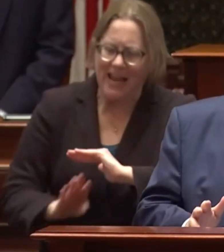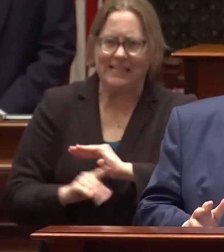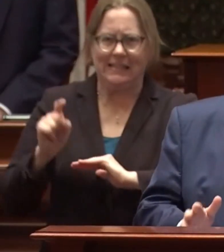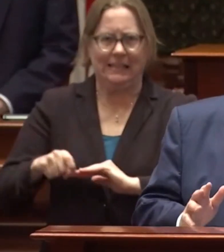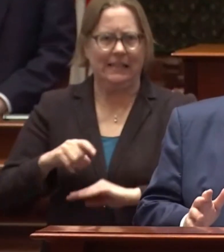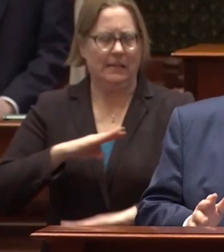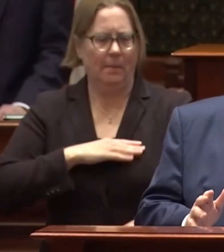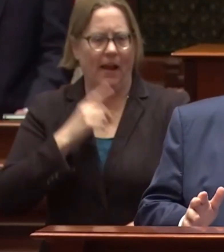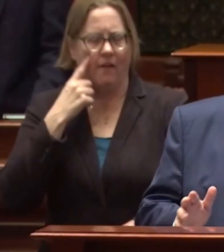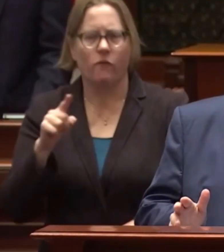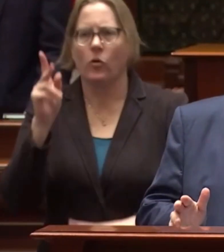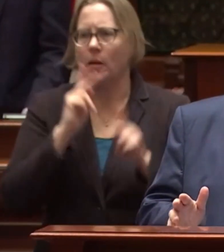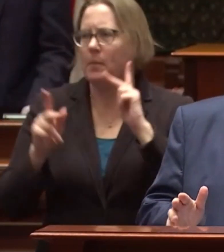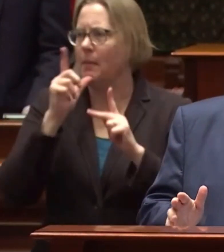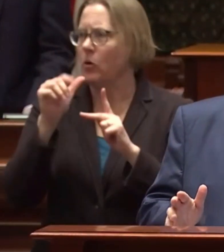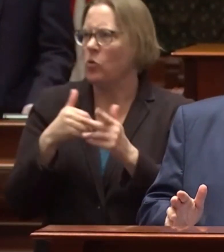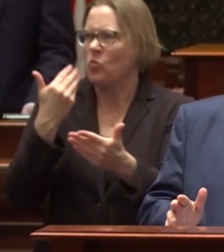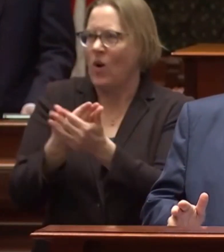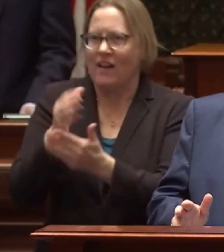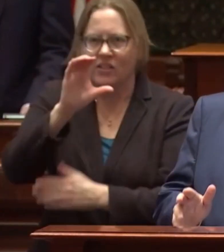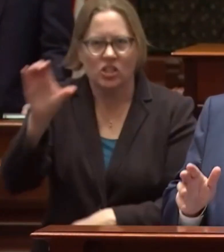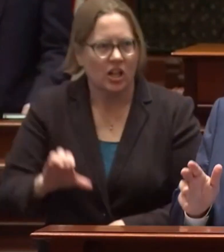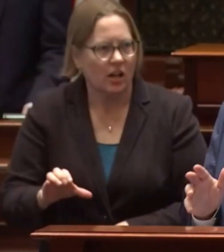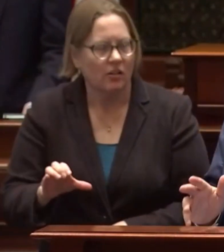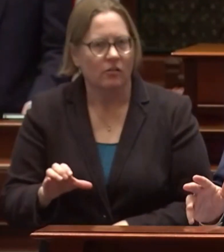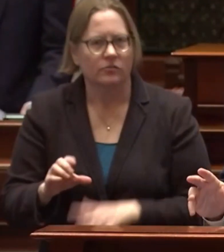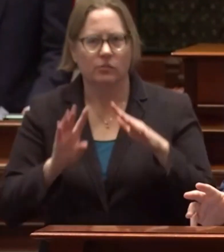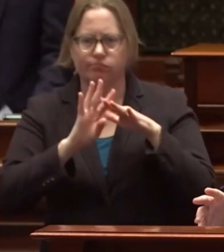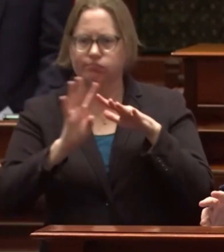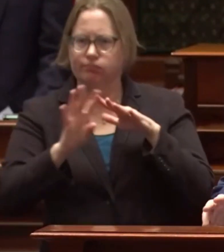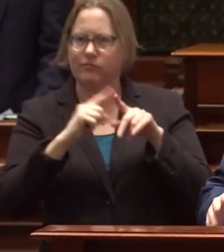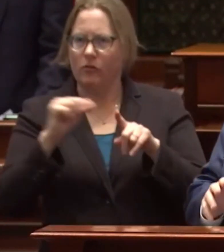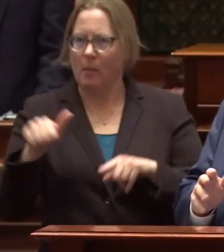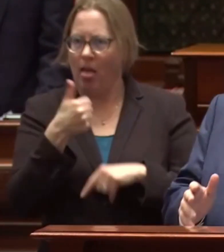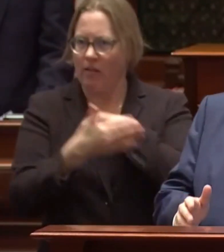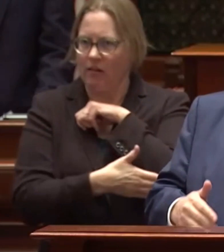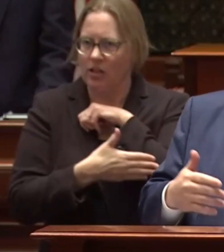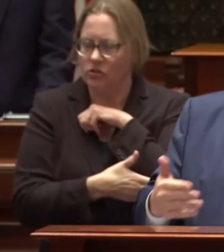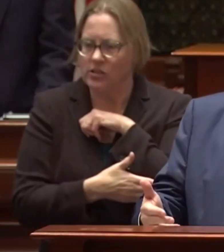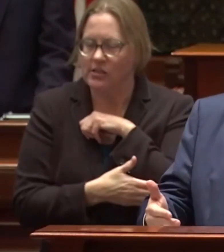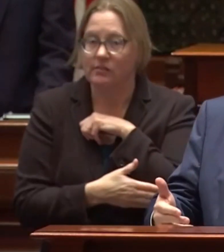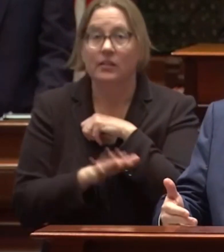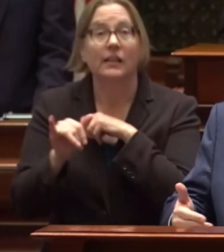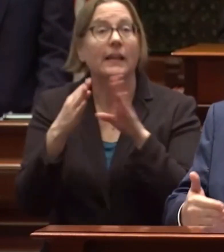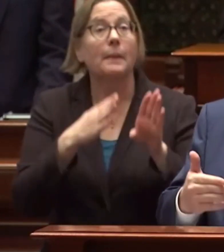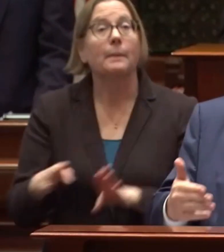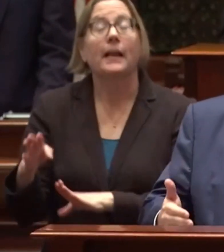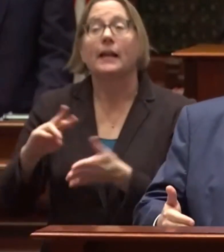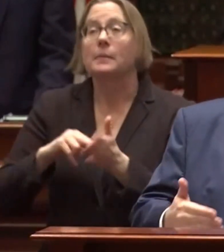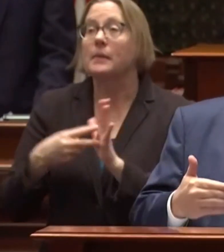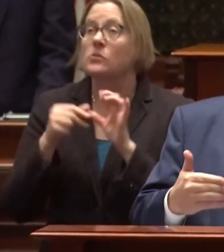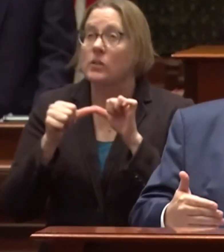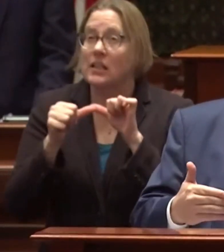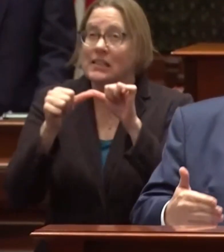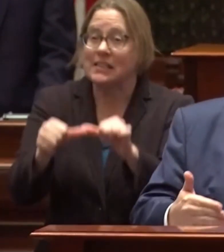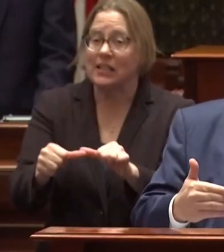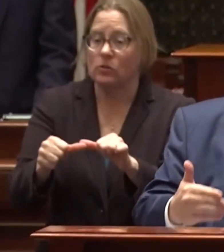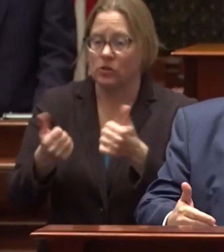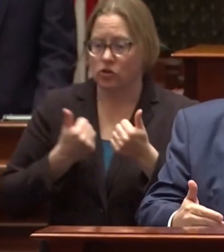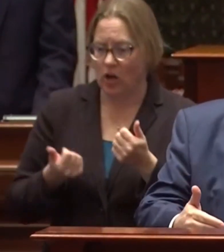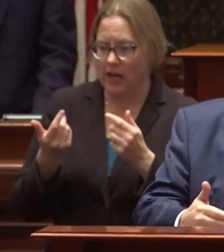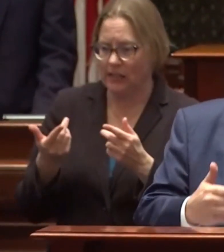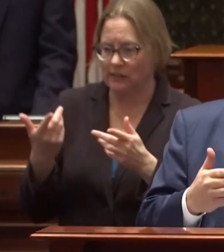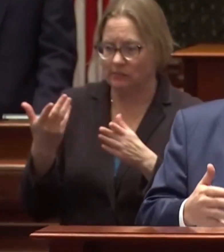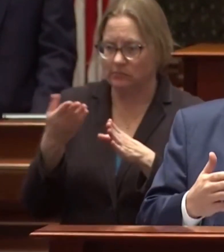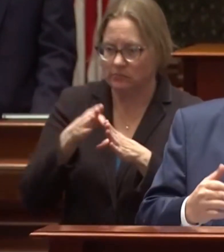for asylum seekers arriving in Chicago. This plan also includes continuing our efforts to divert as many people